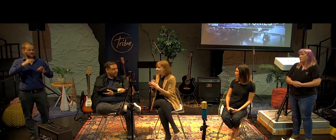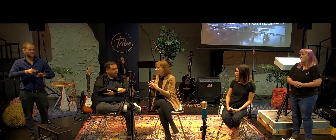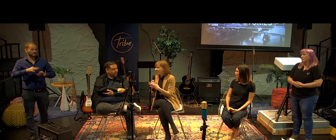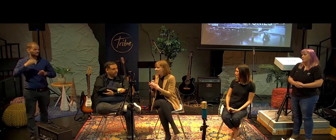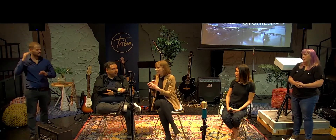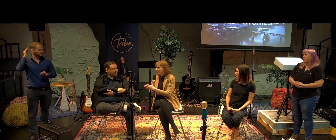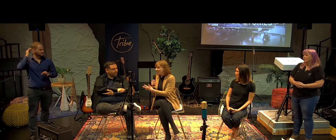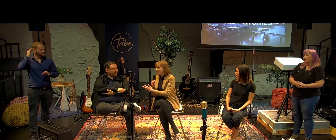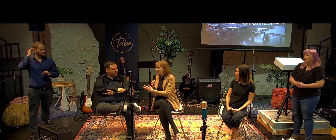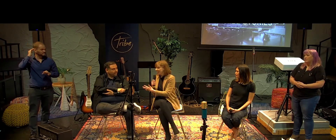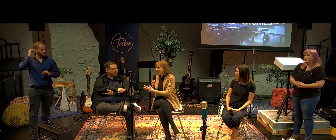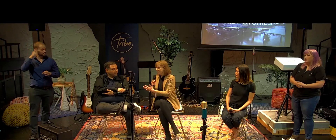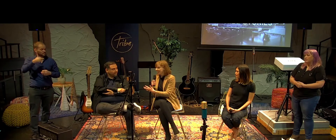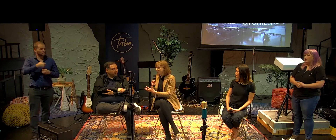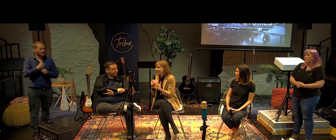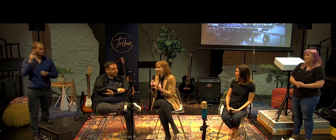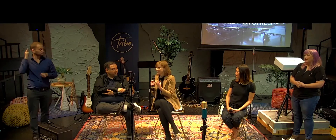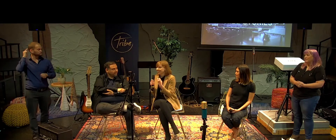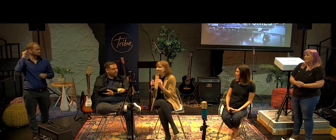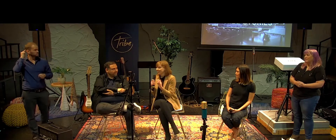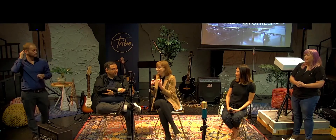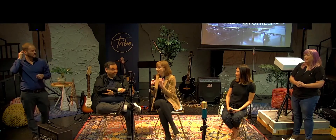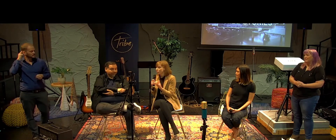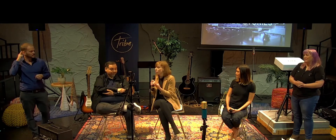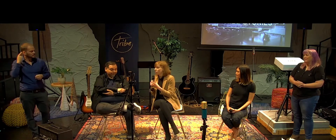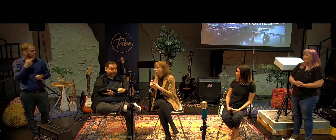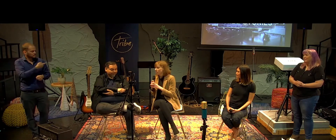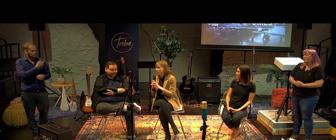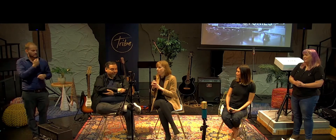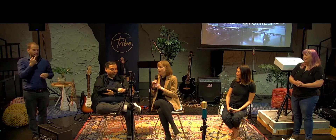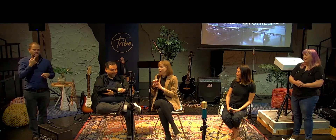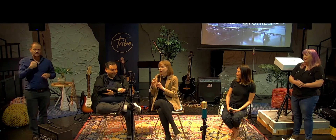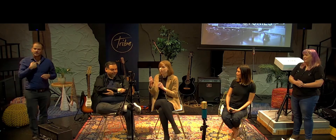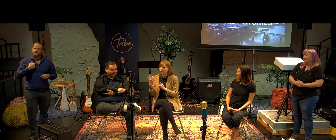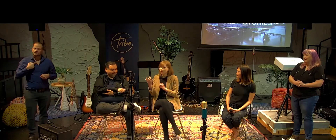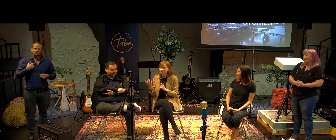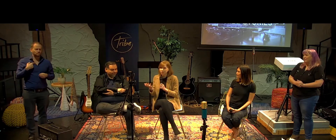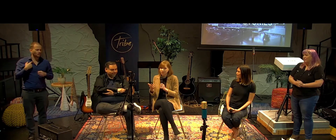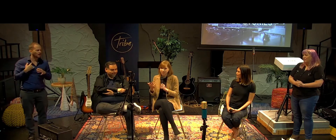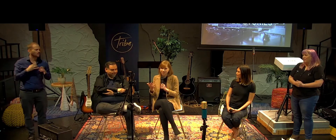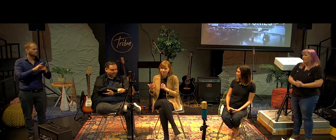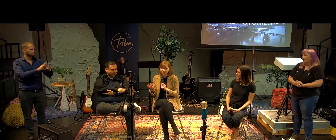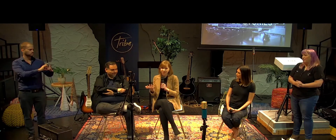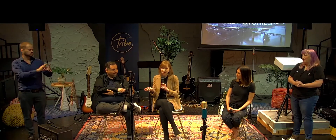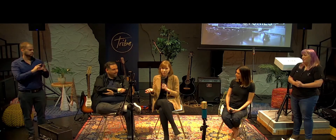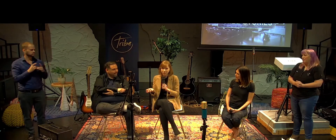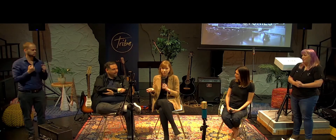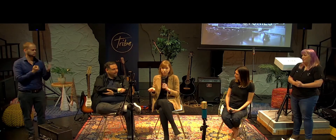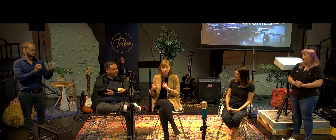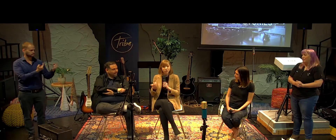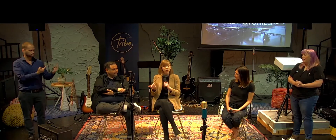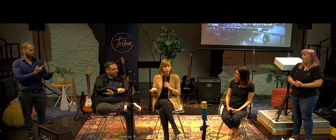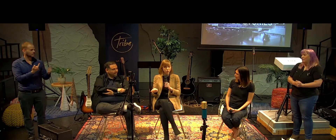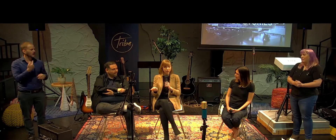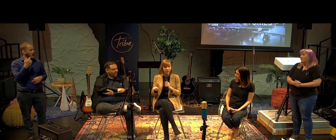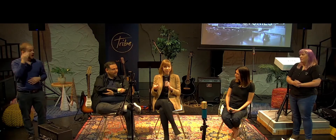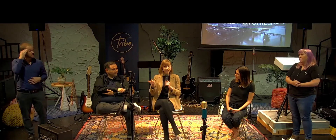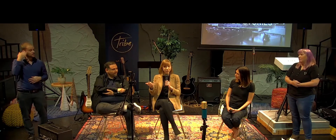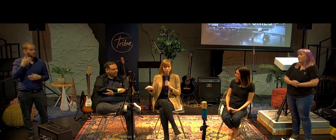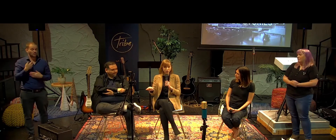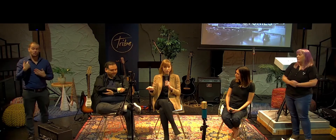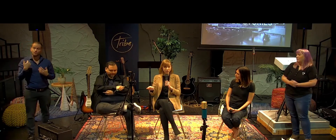little bit about what you were saying that I resonated with so much. And I know that all of us love to